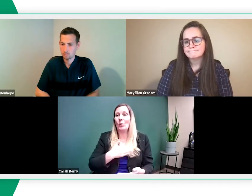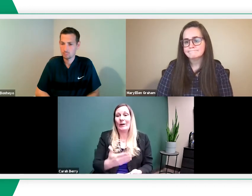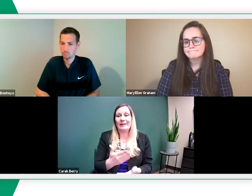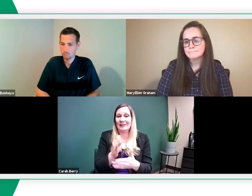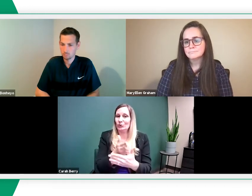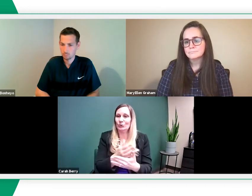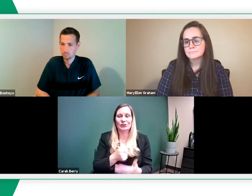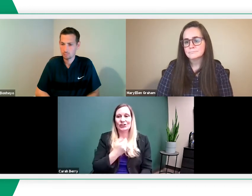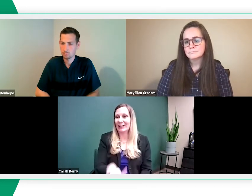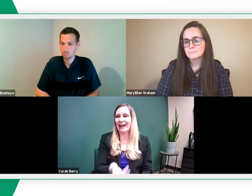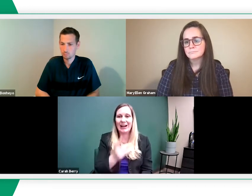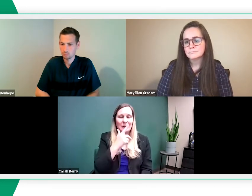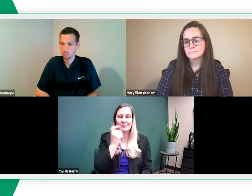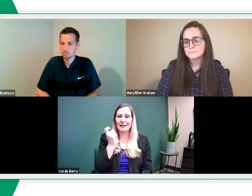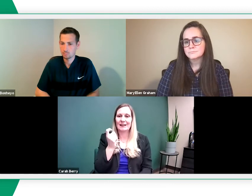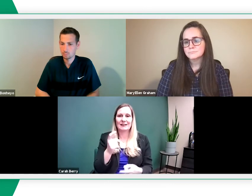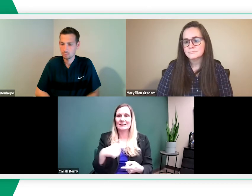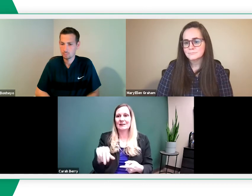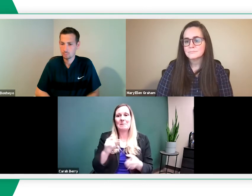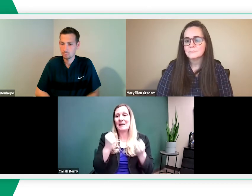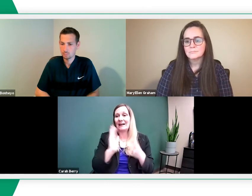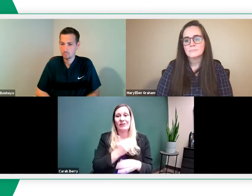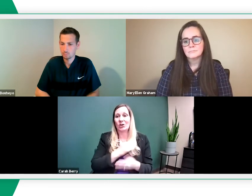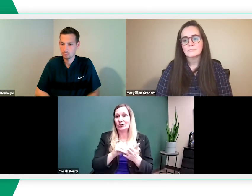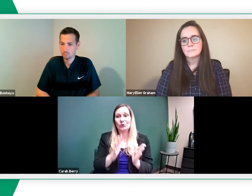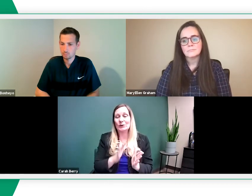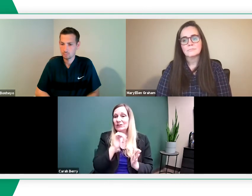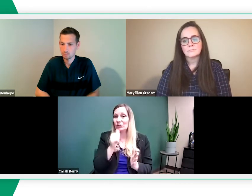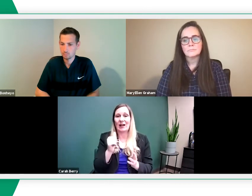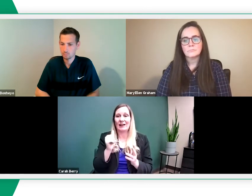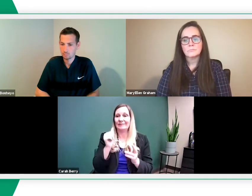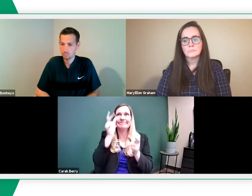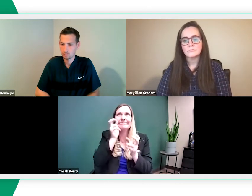Teachers have to be more open and more willing to share that stuff.